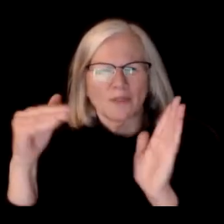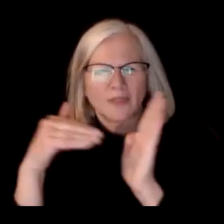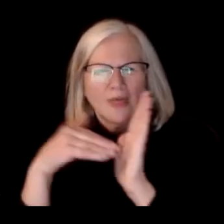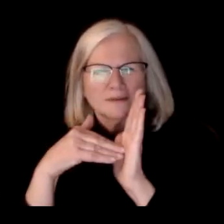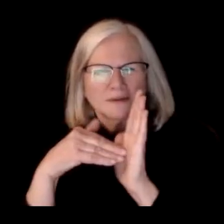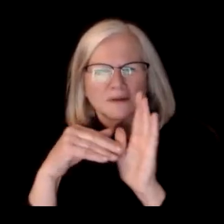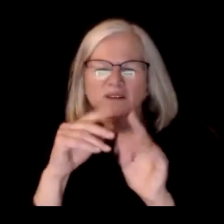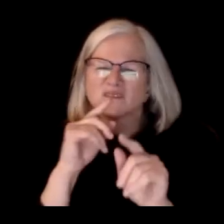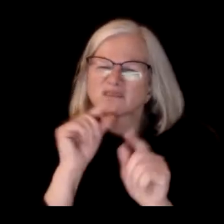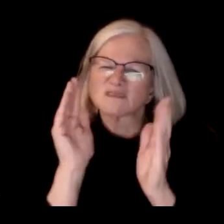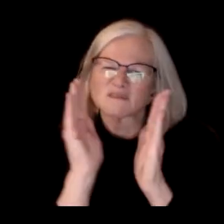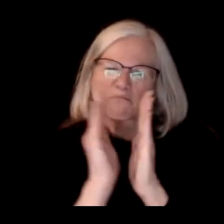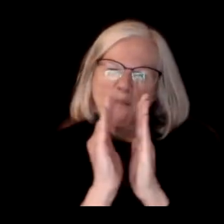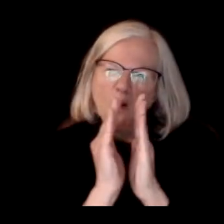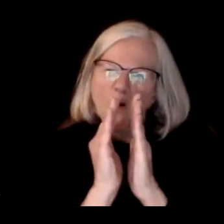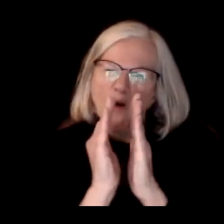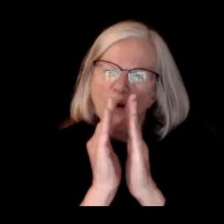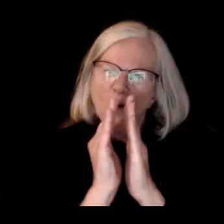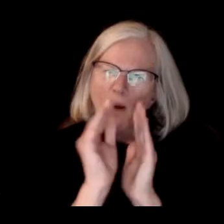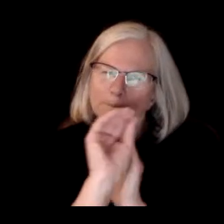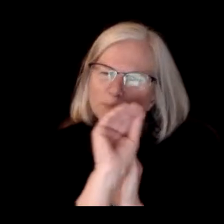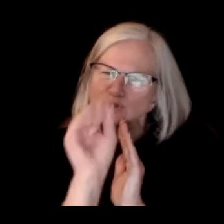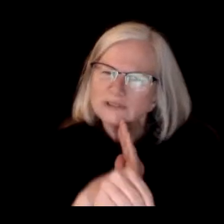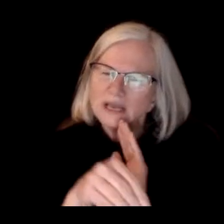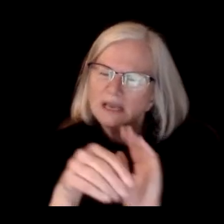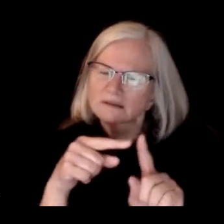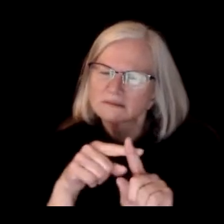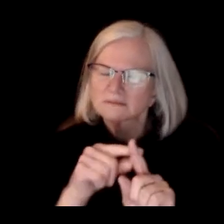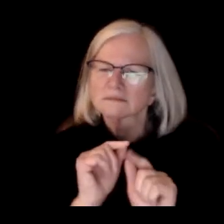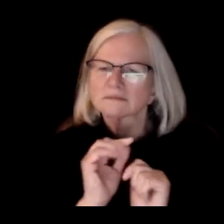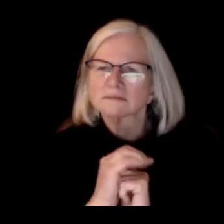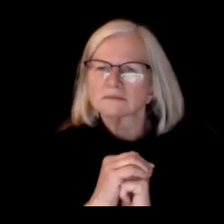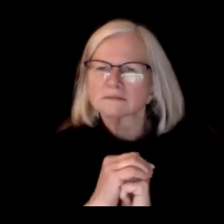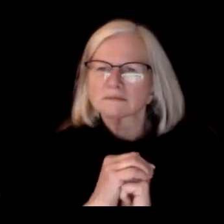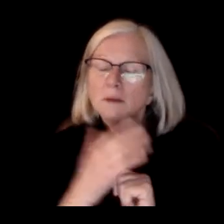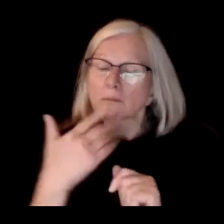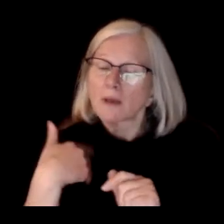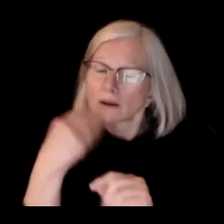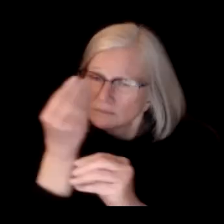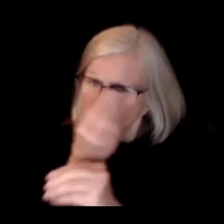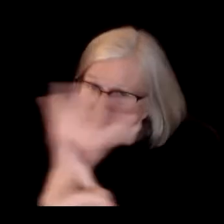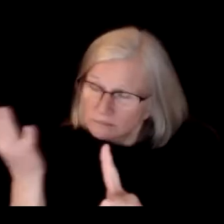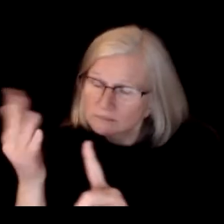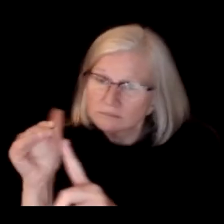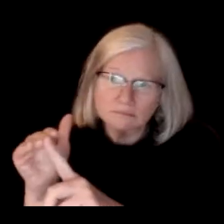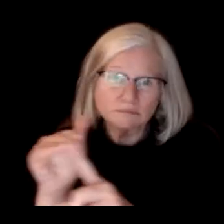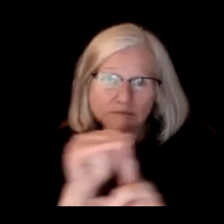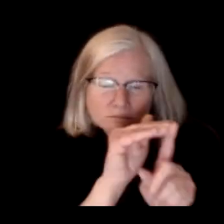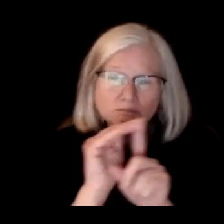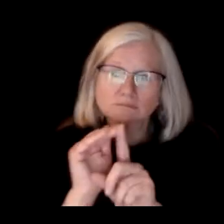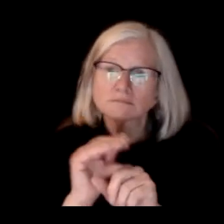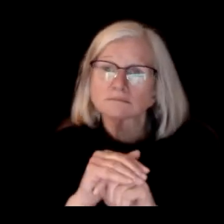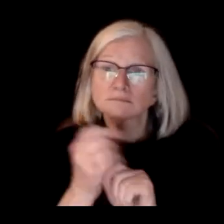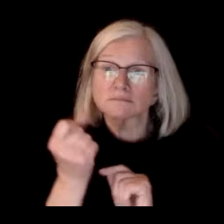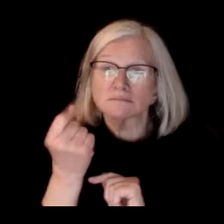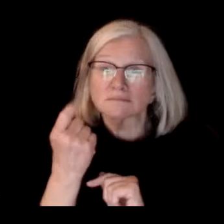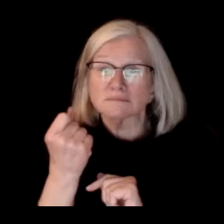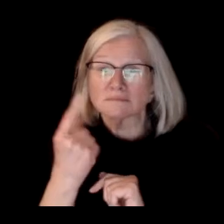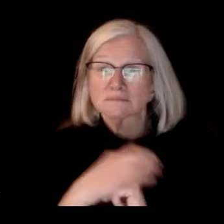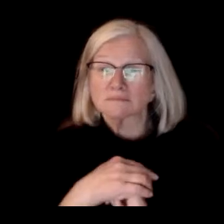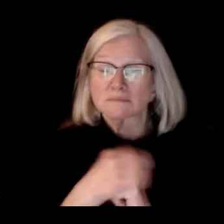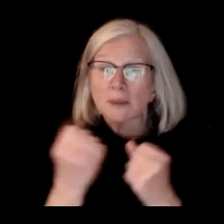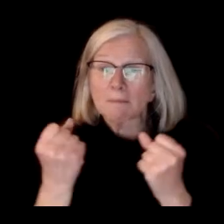0.1%. To remind you, children may present with a variety of symptoms, but most